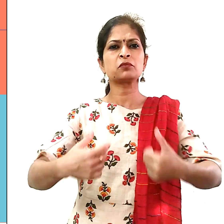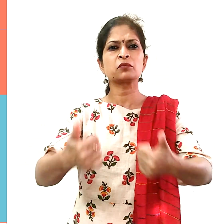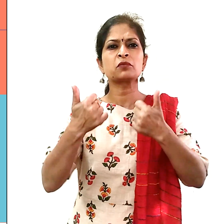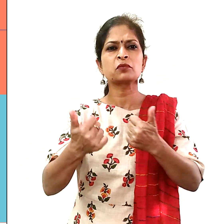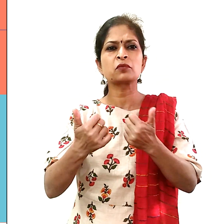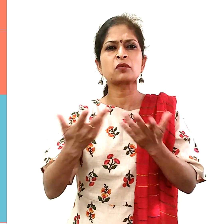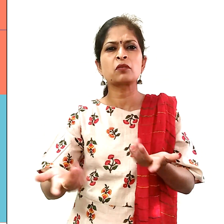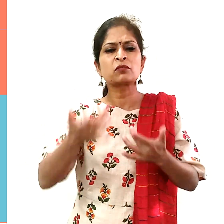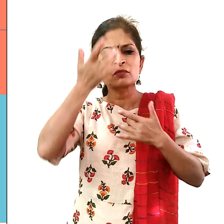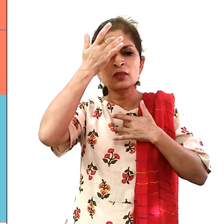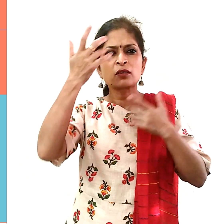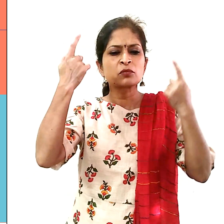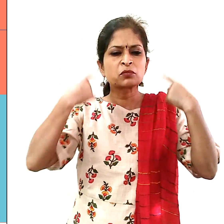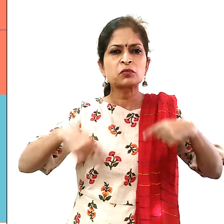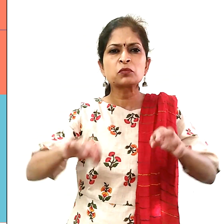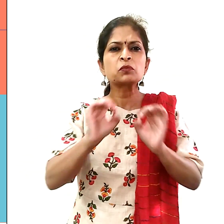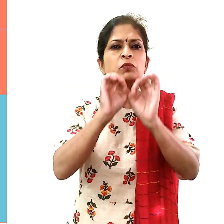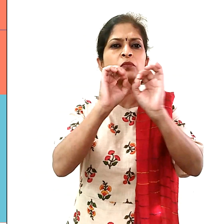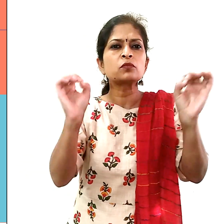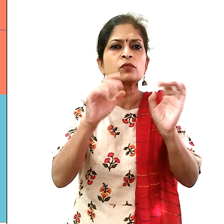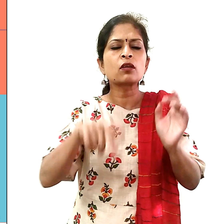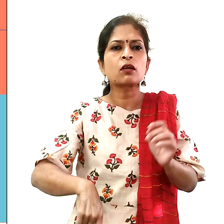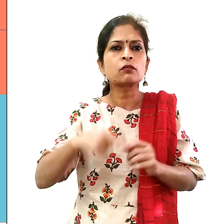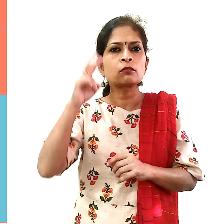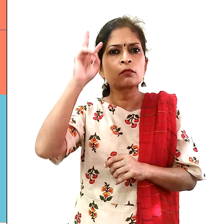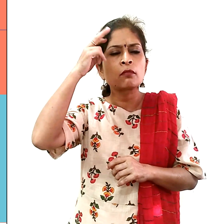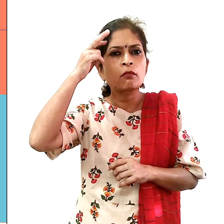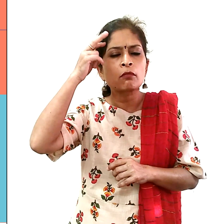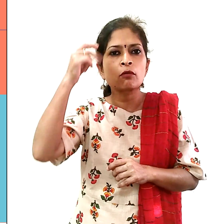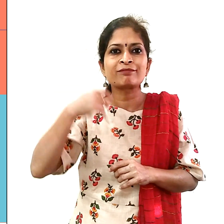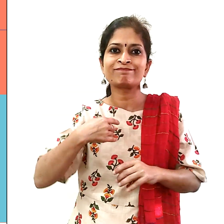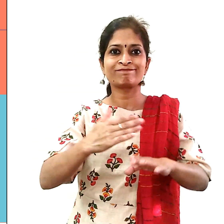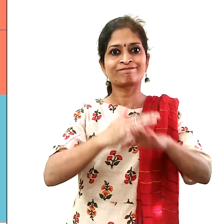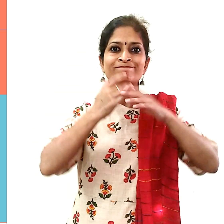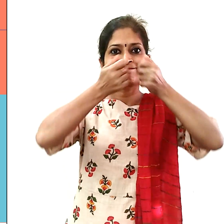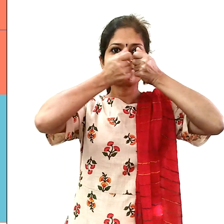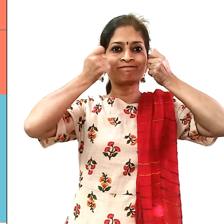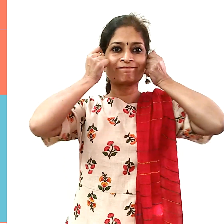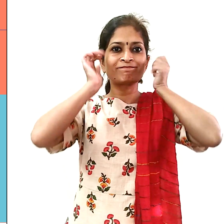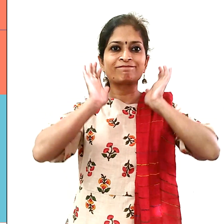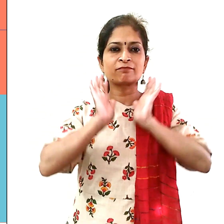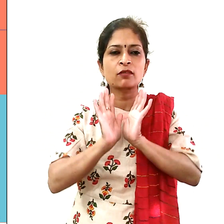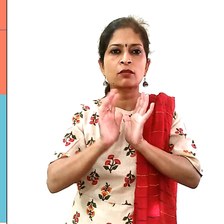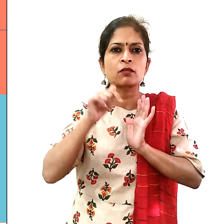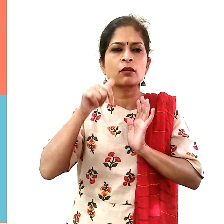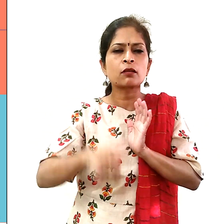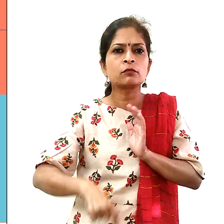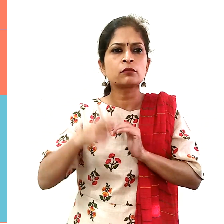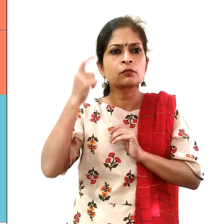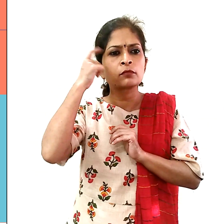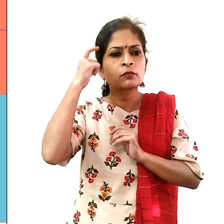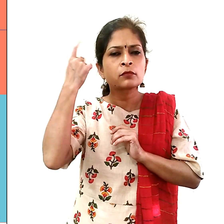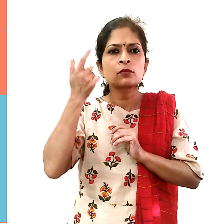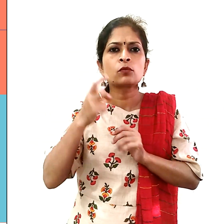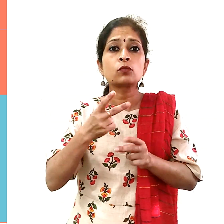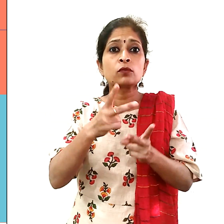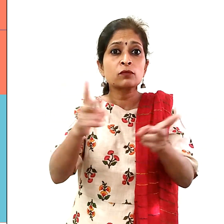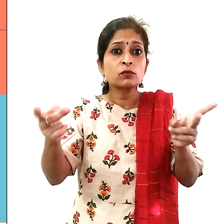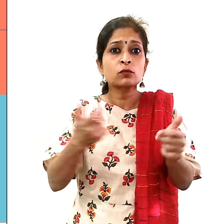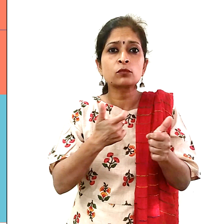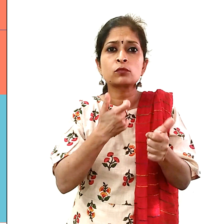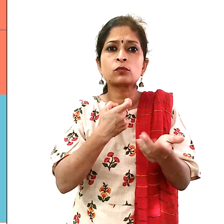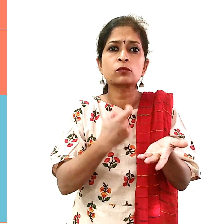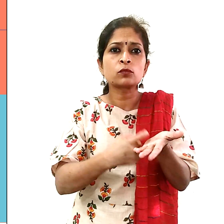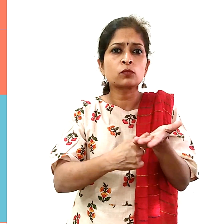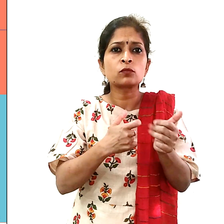healthy persons who are not having any symptoms because it creates a false sense of security that can lead to neglecting